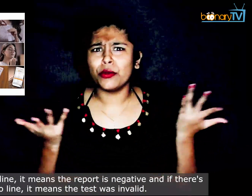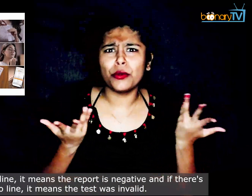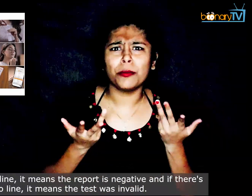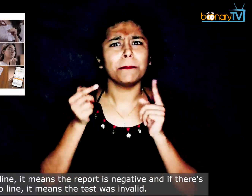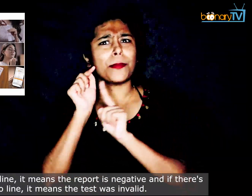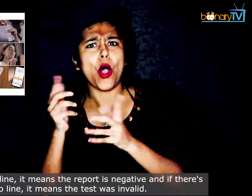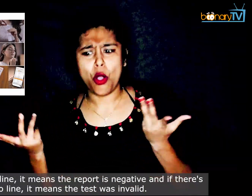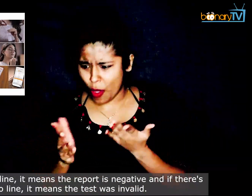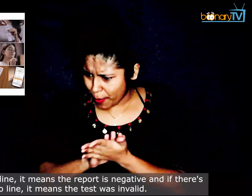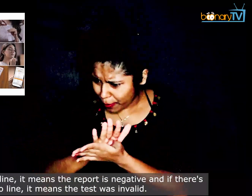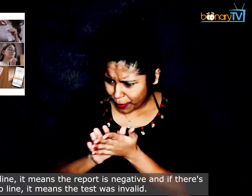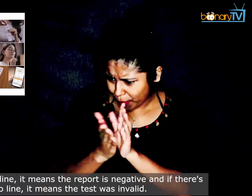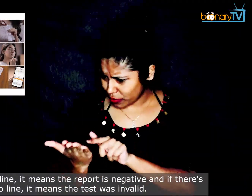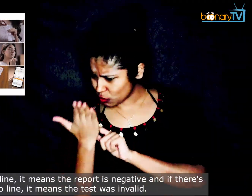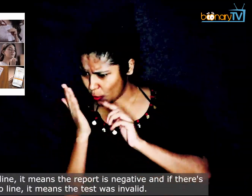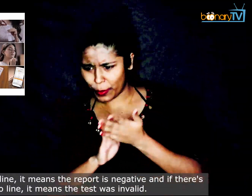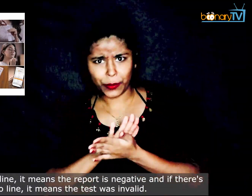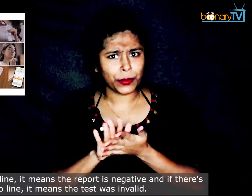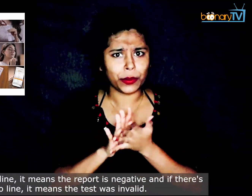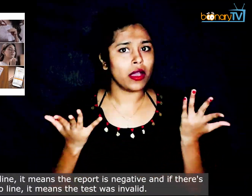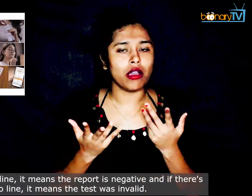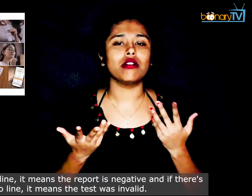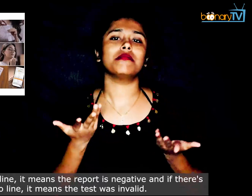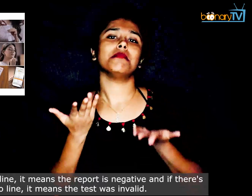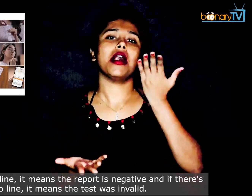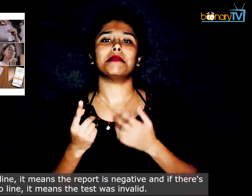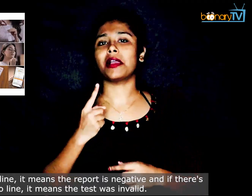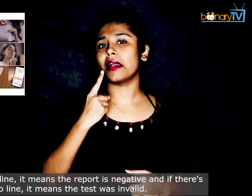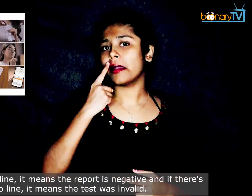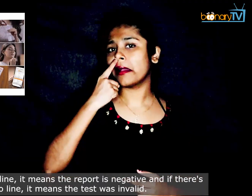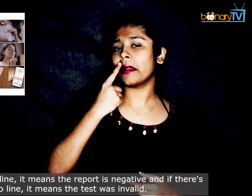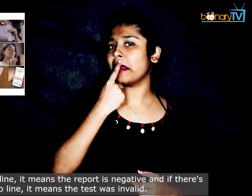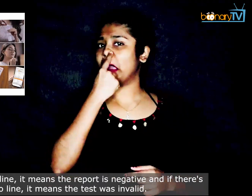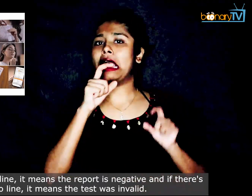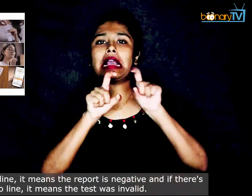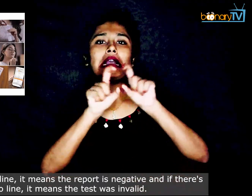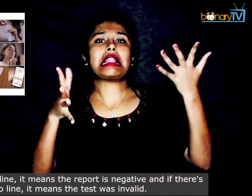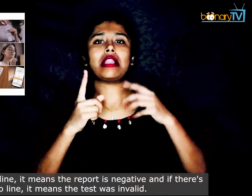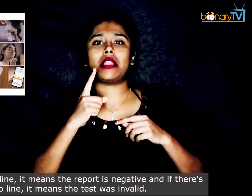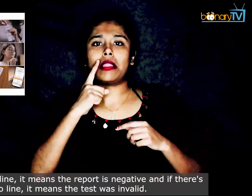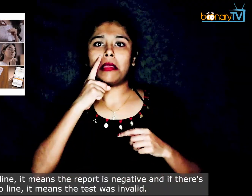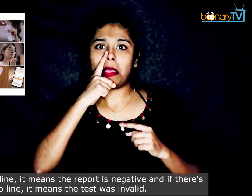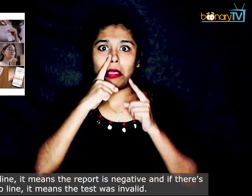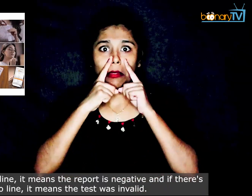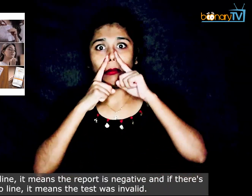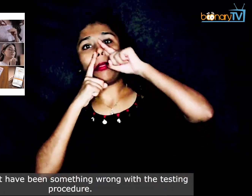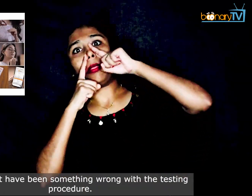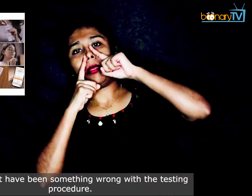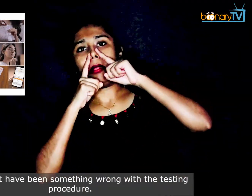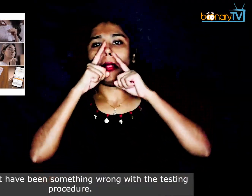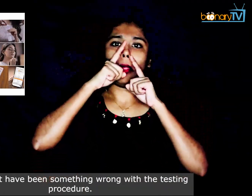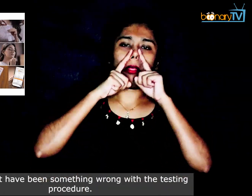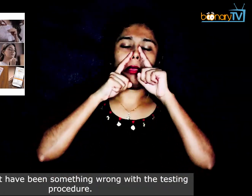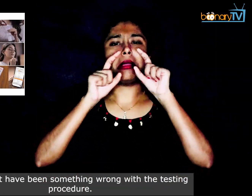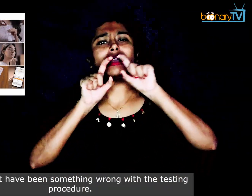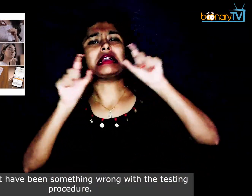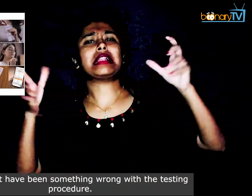negative. And if there's no line, it means the test was invalid. There might have been something wrong